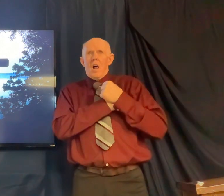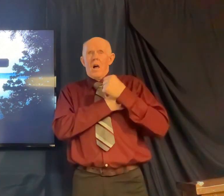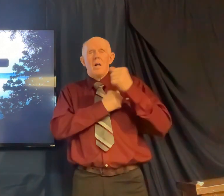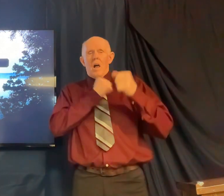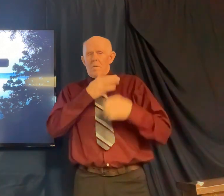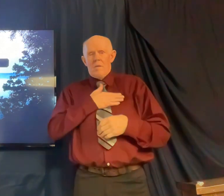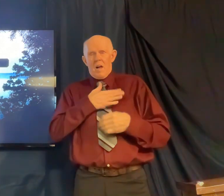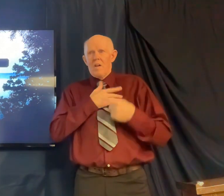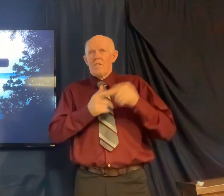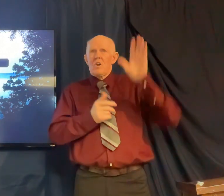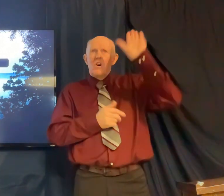He sent,